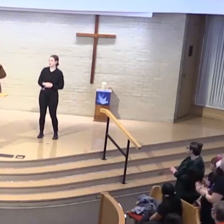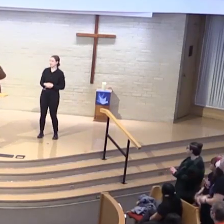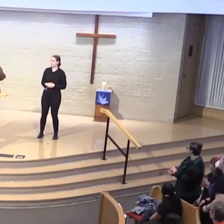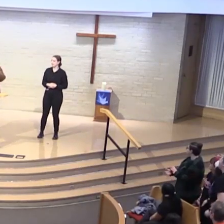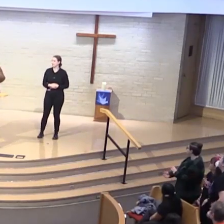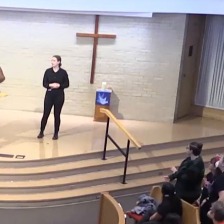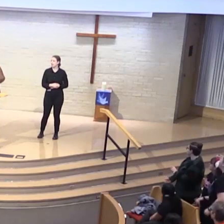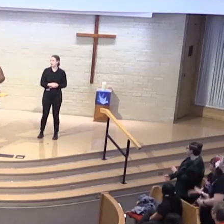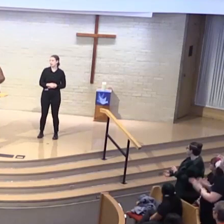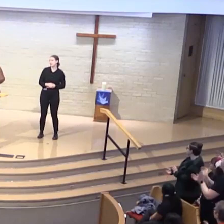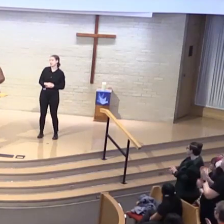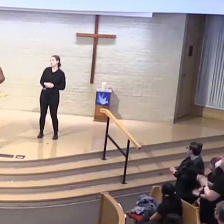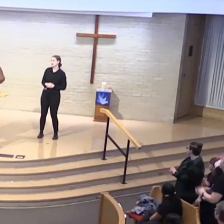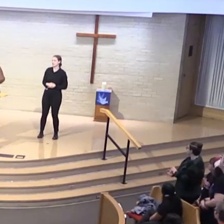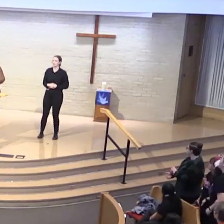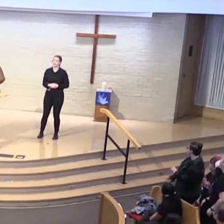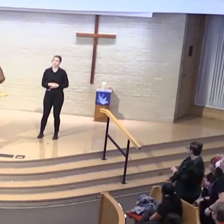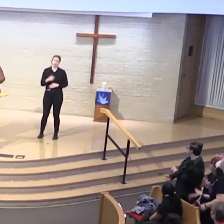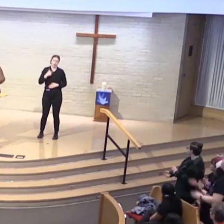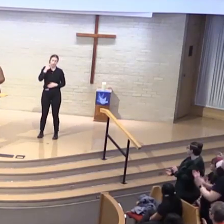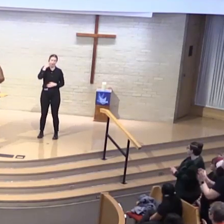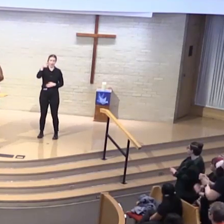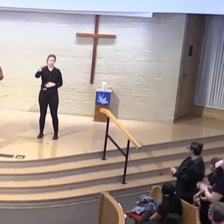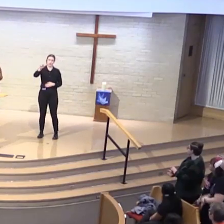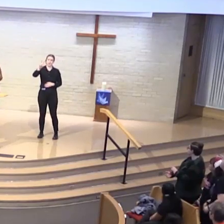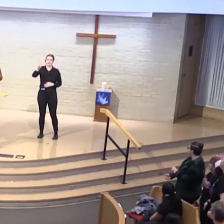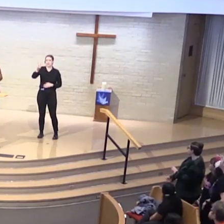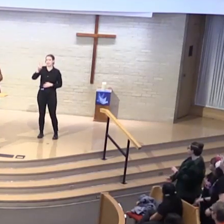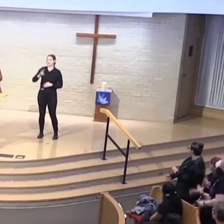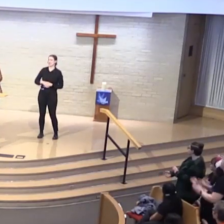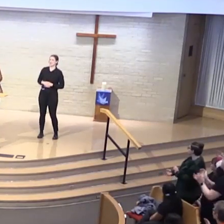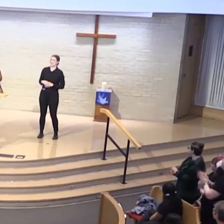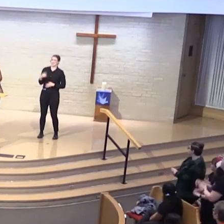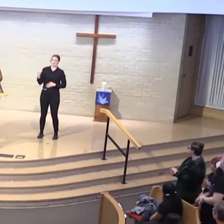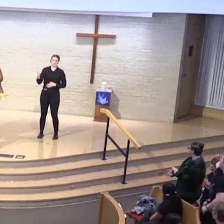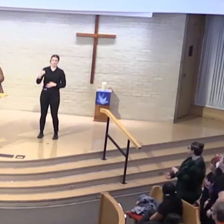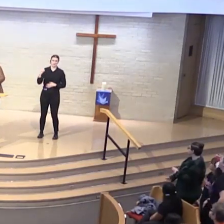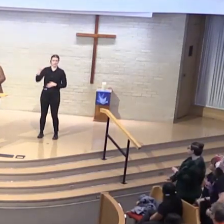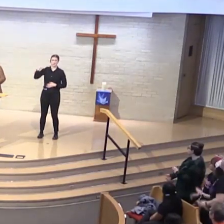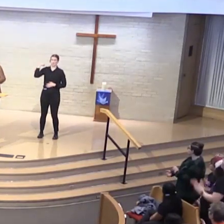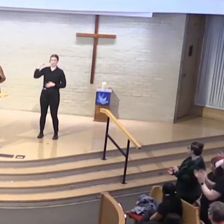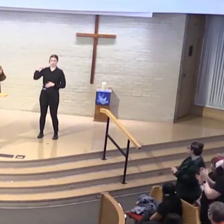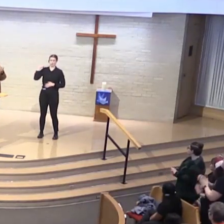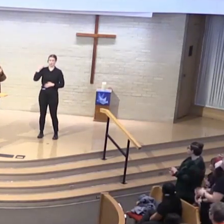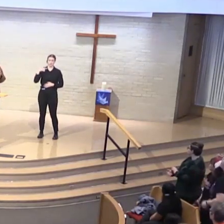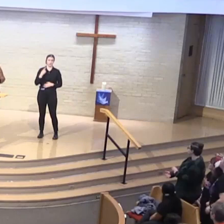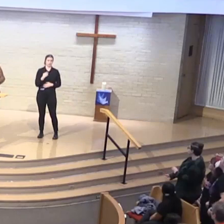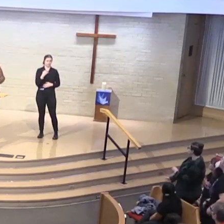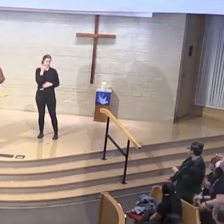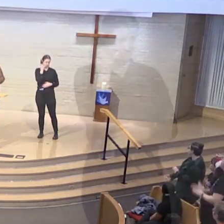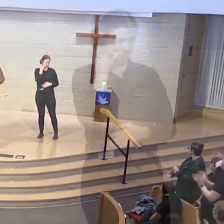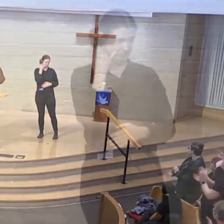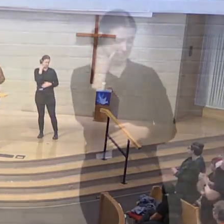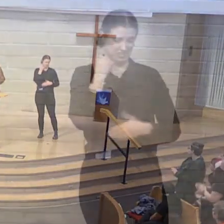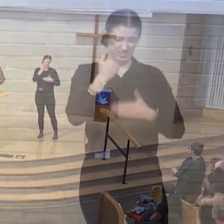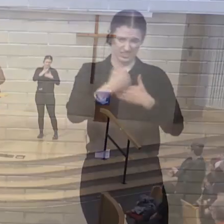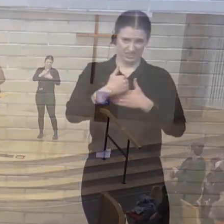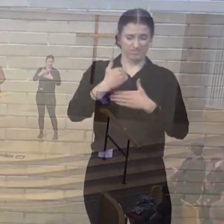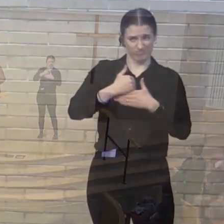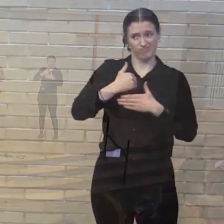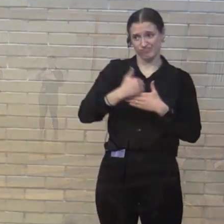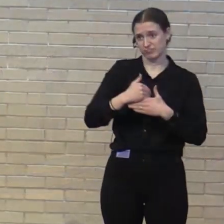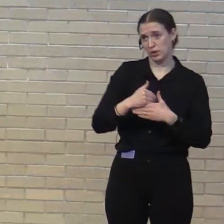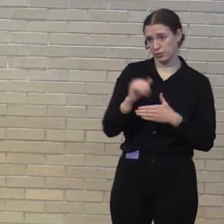Oh, every time I turn on the TV, somebody's acting crazy. If you let it, it will drive you